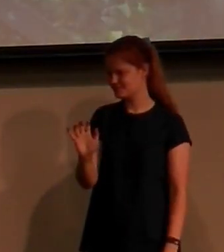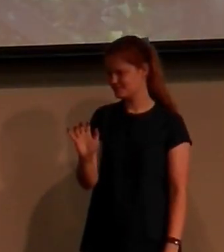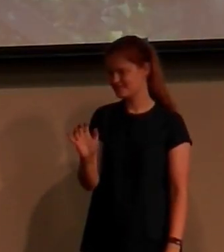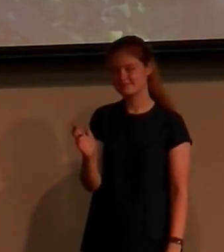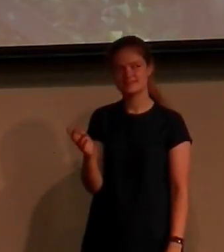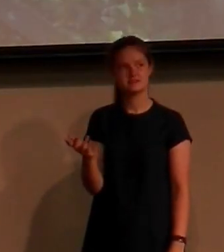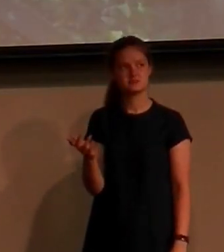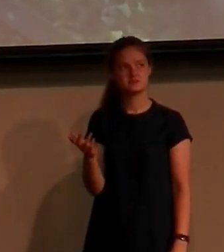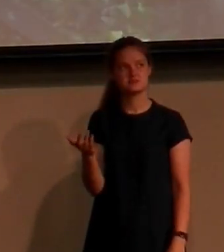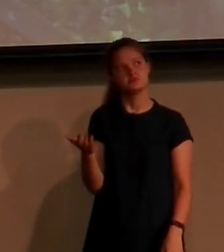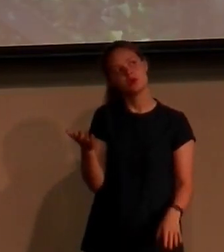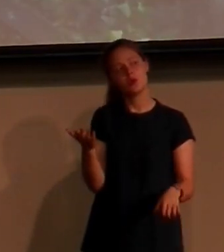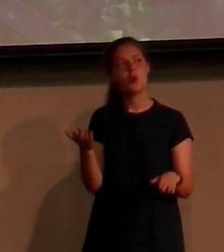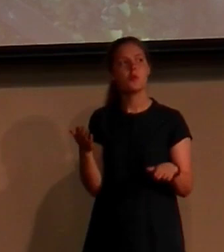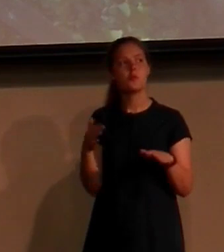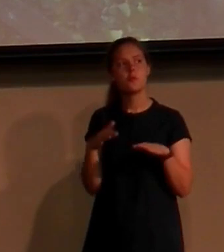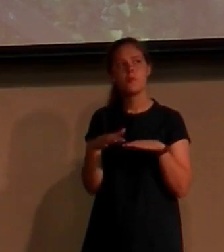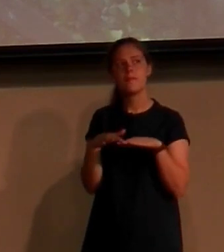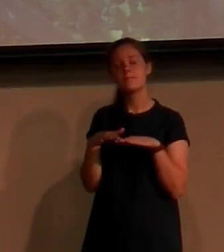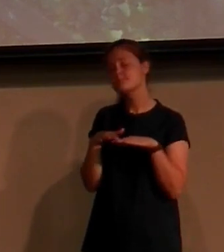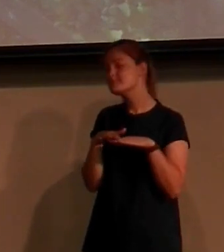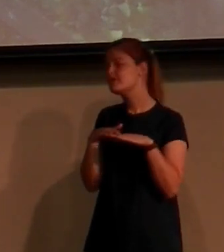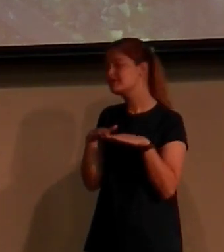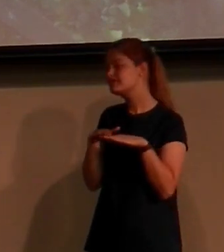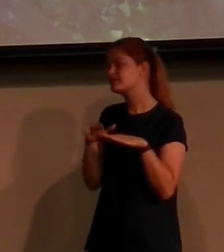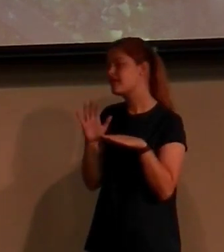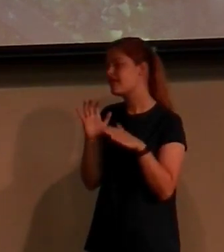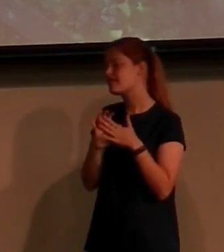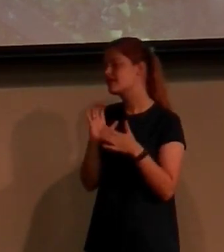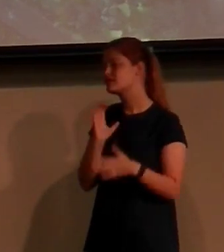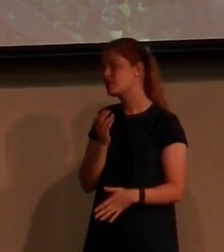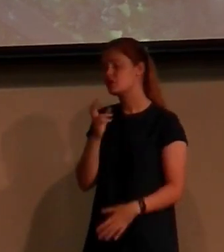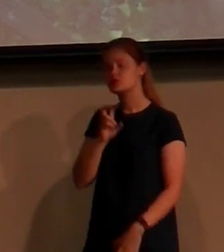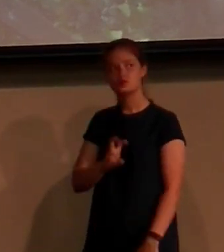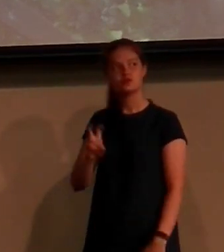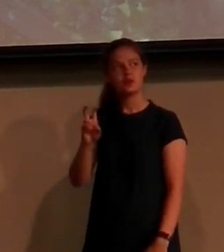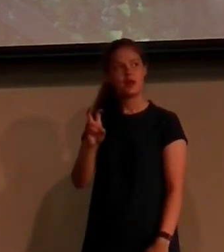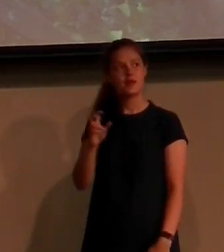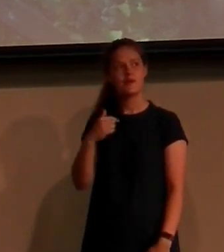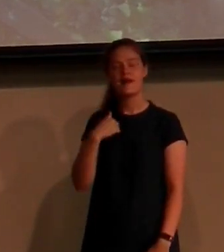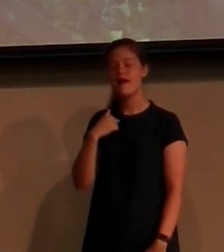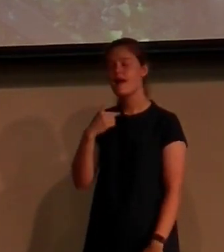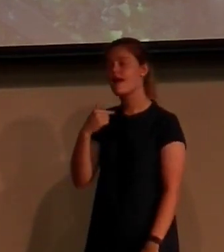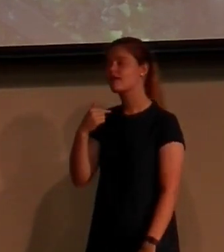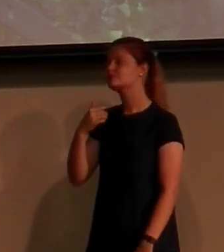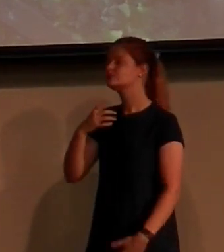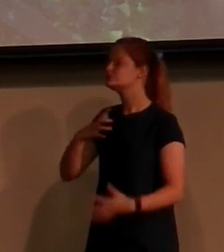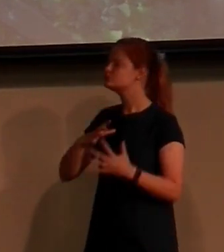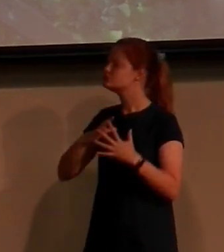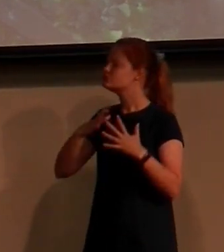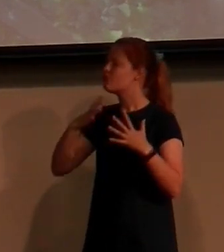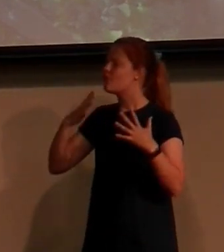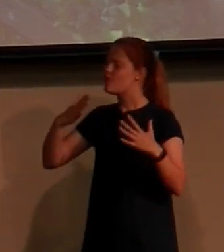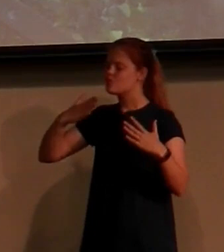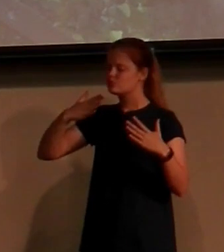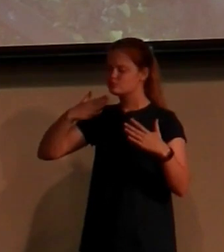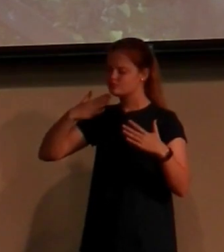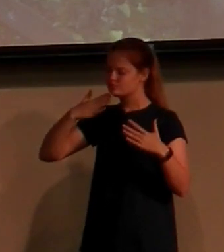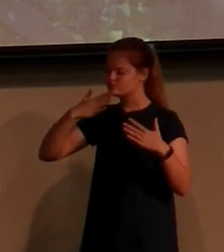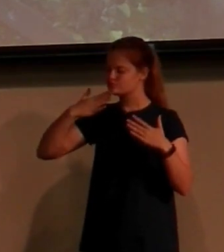So basically, that was our trip. I'm so grateful for this